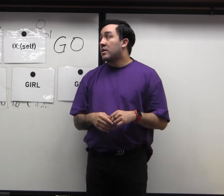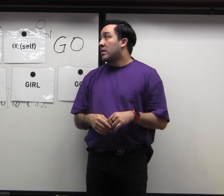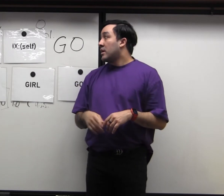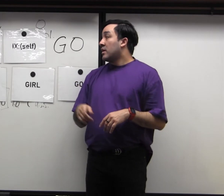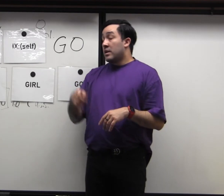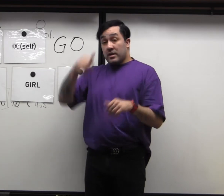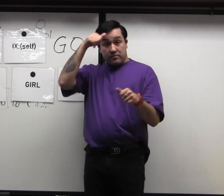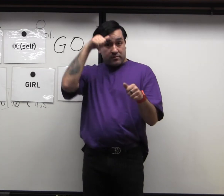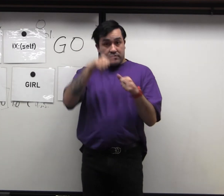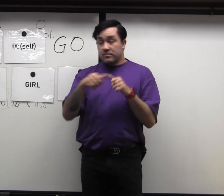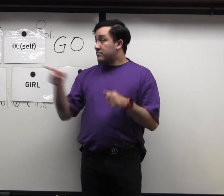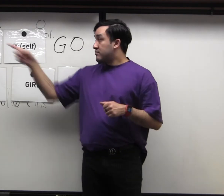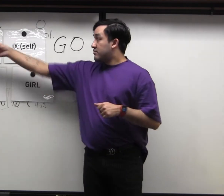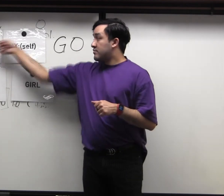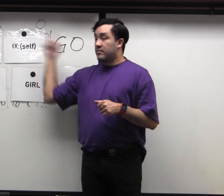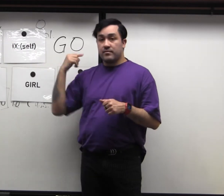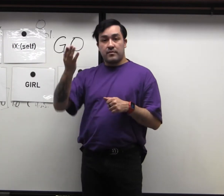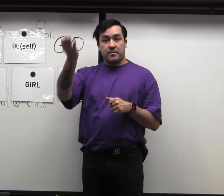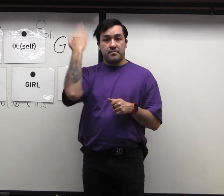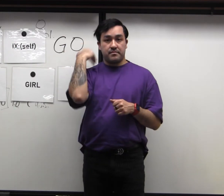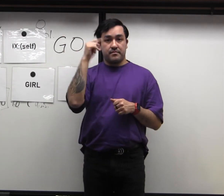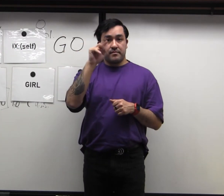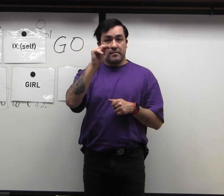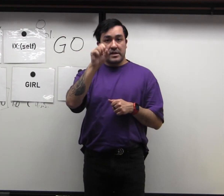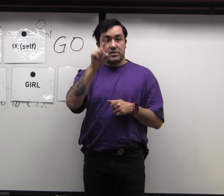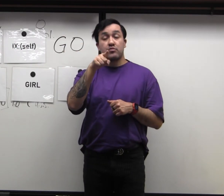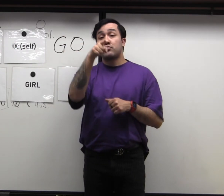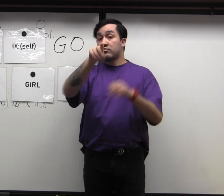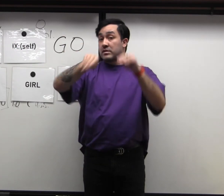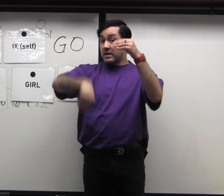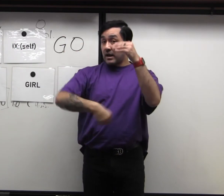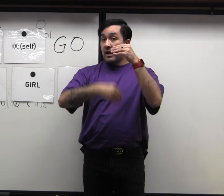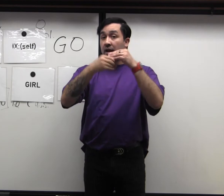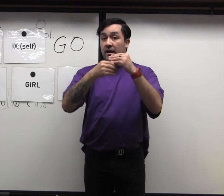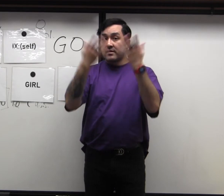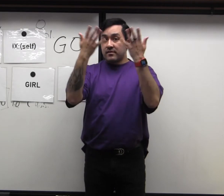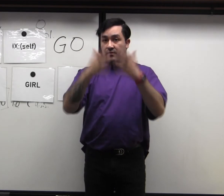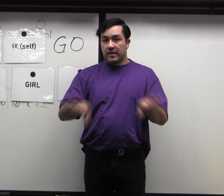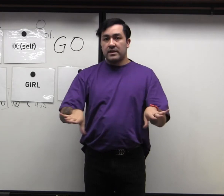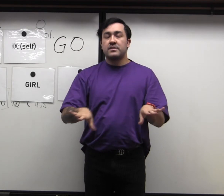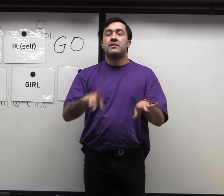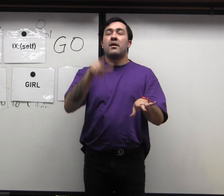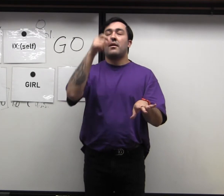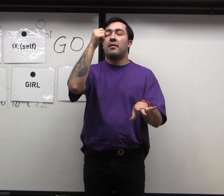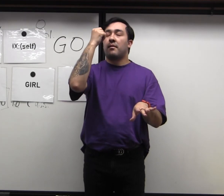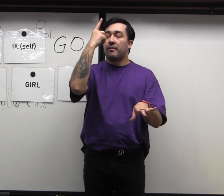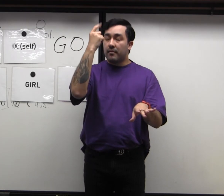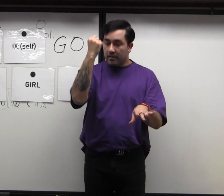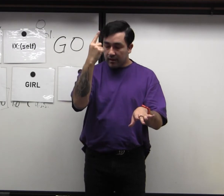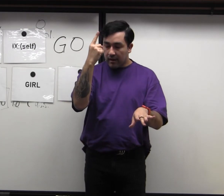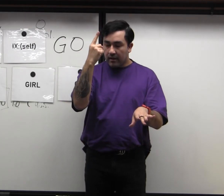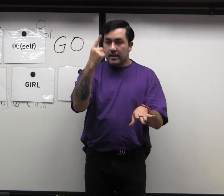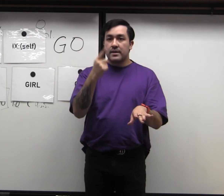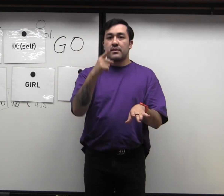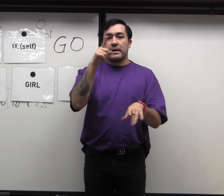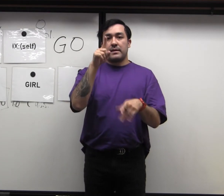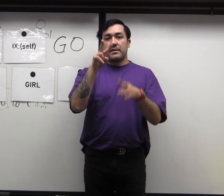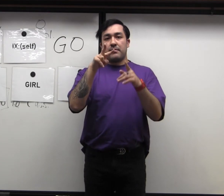So we have, past, class, go. And if you remember in this first sentence, you could add the sign finish